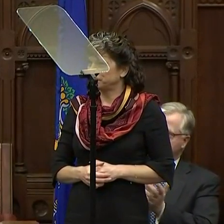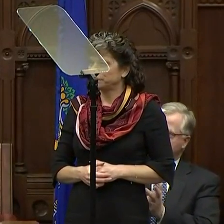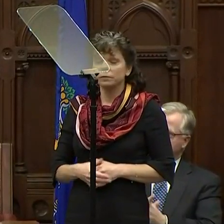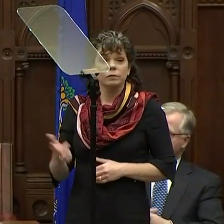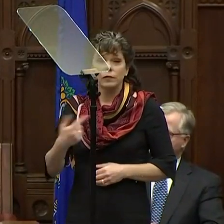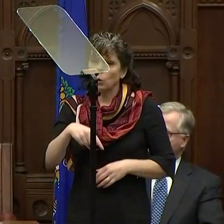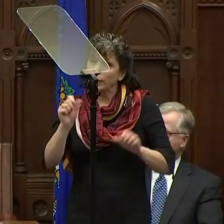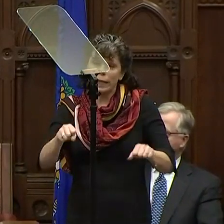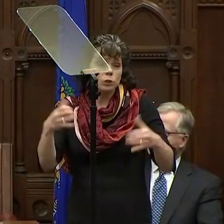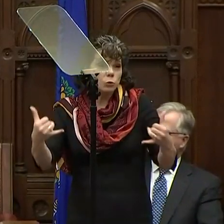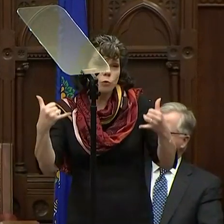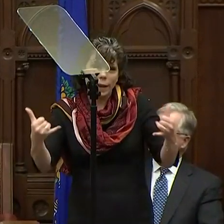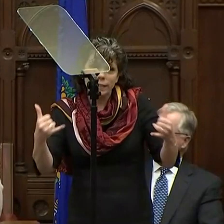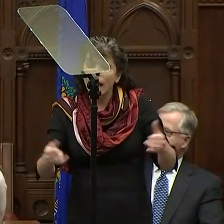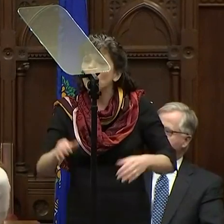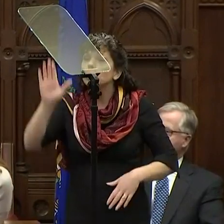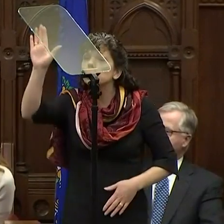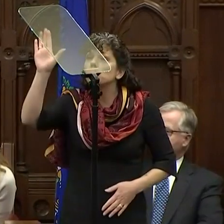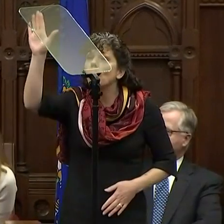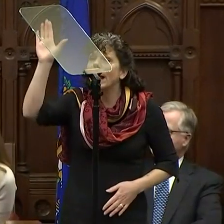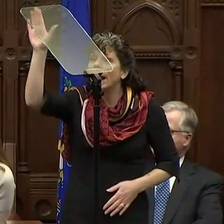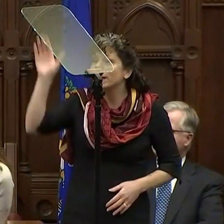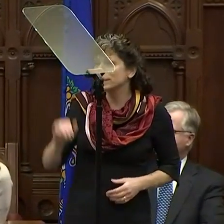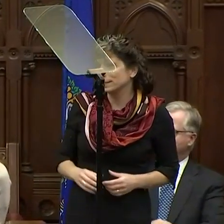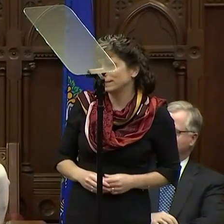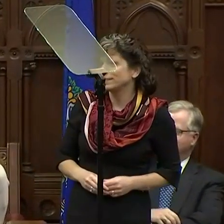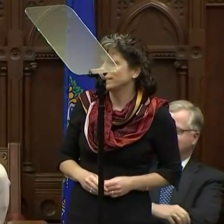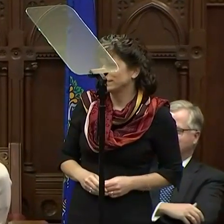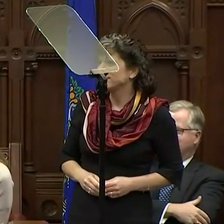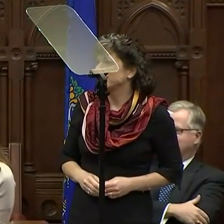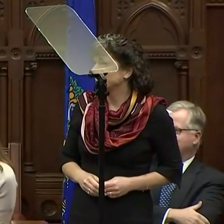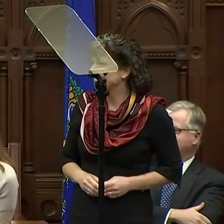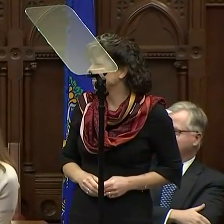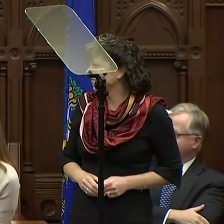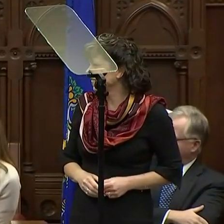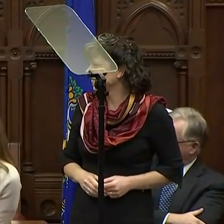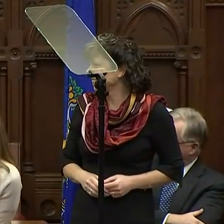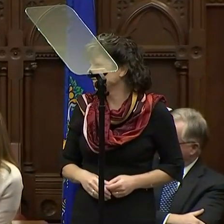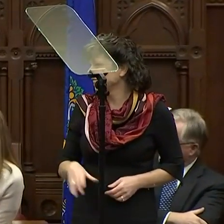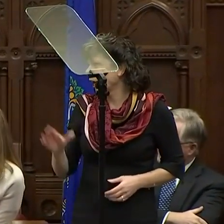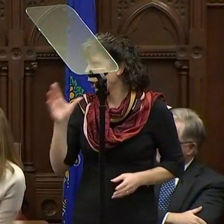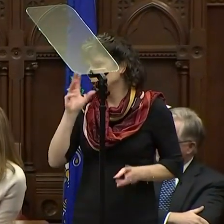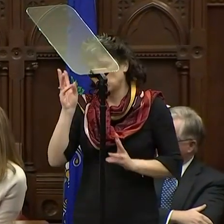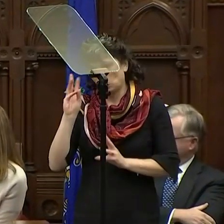we can do it right now. Can I have a show of hands? Don't worry, Marty.